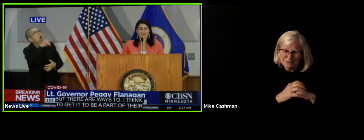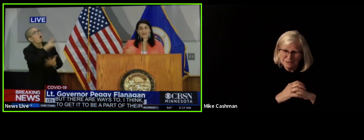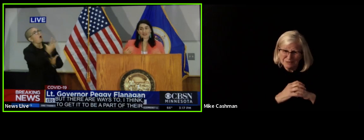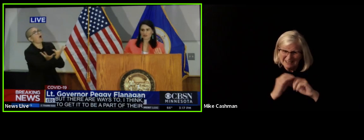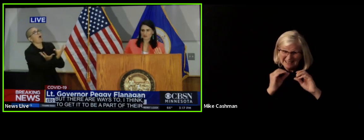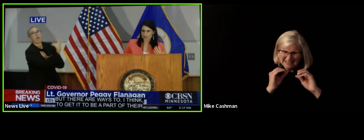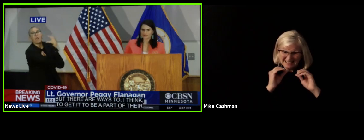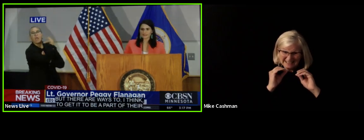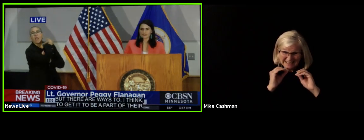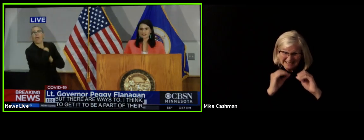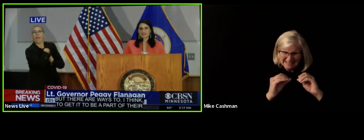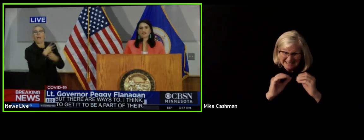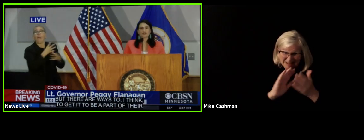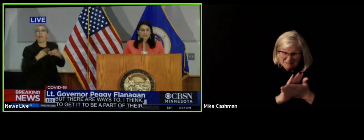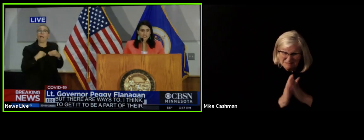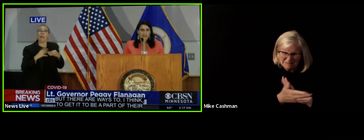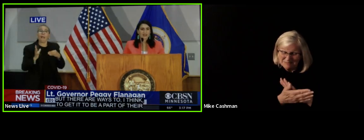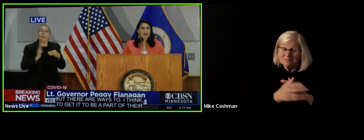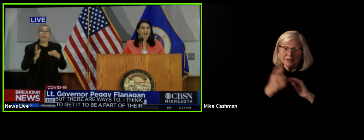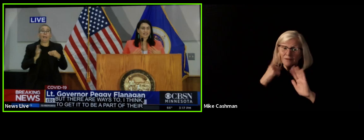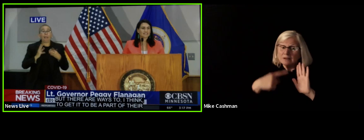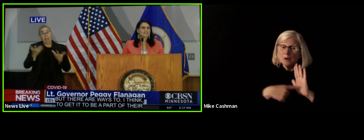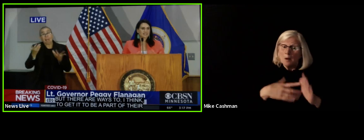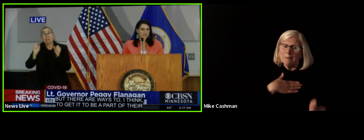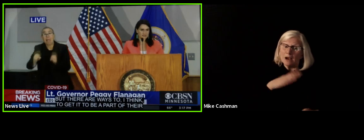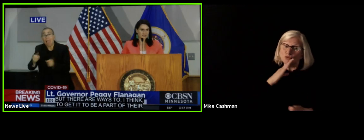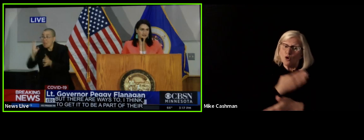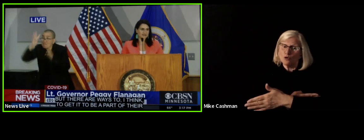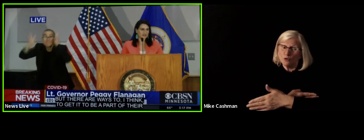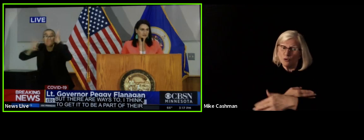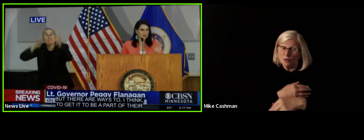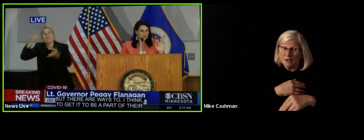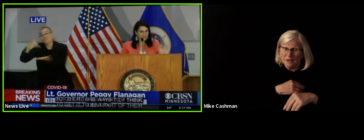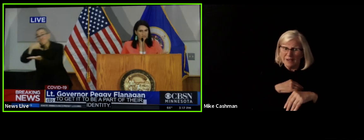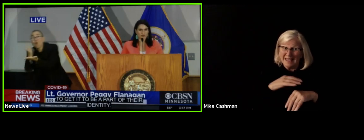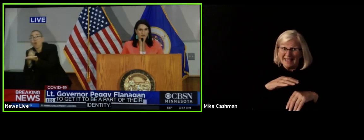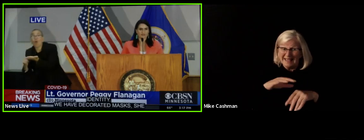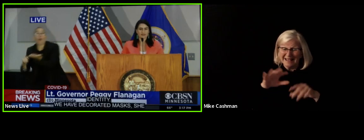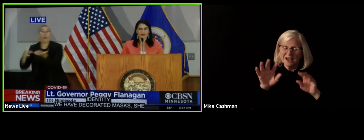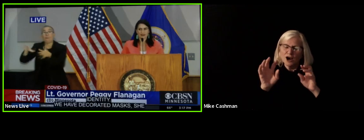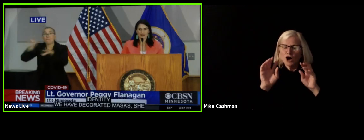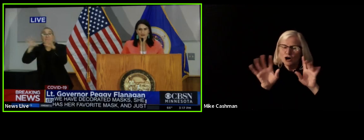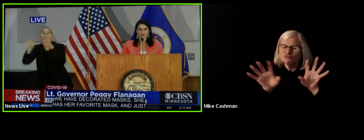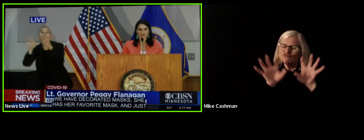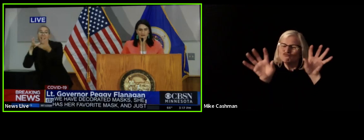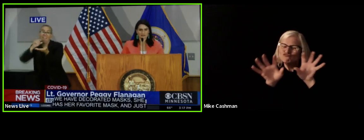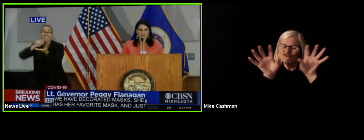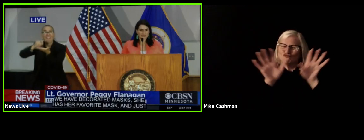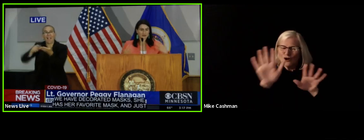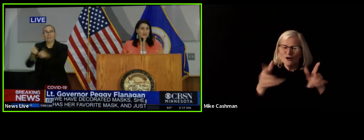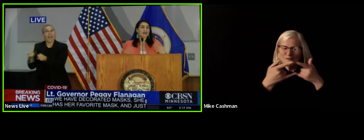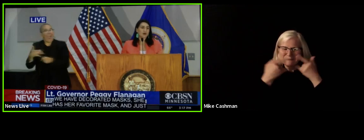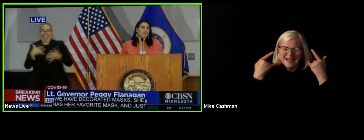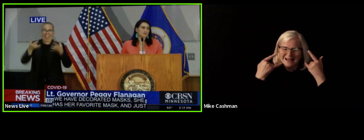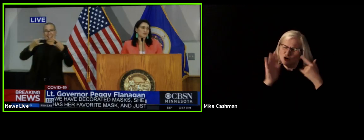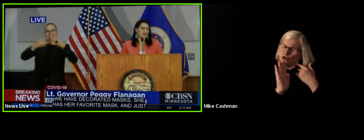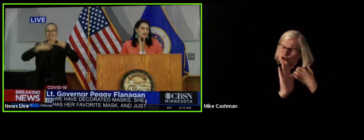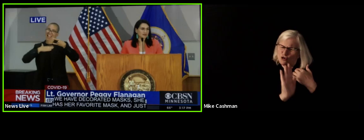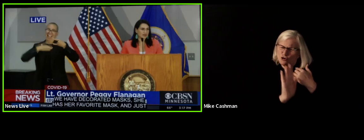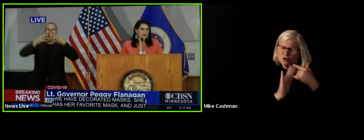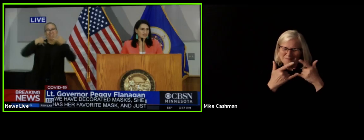her favorite masks, and just encouraging our kids to get used to this as we're looking towards with great hope to